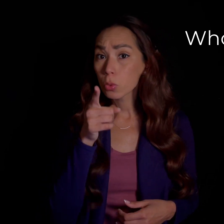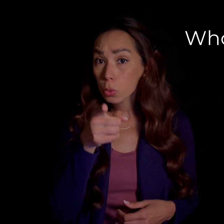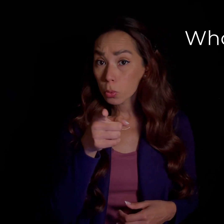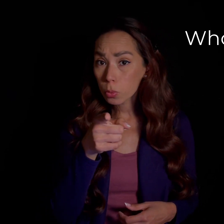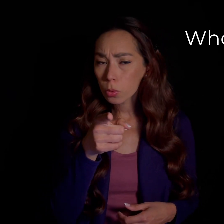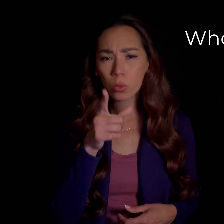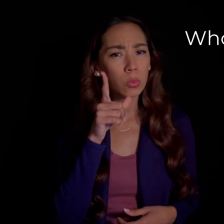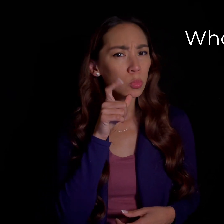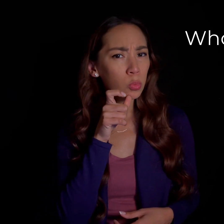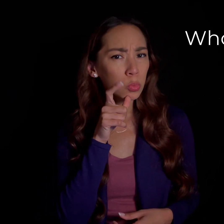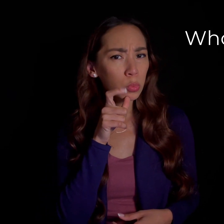Who are you?